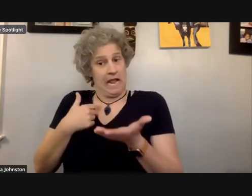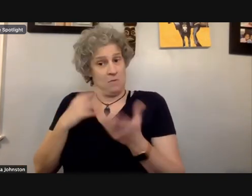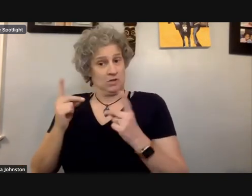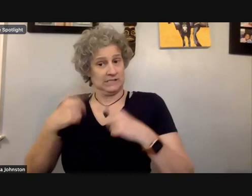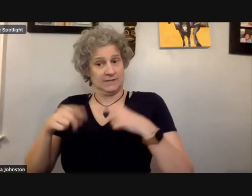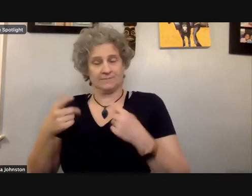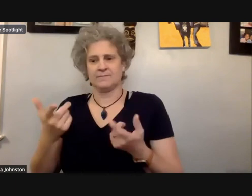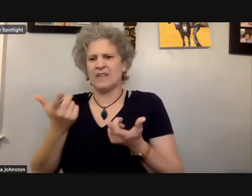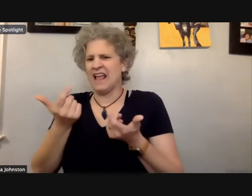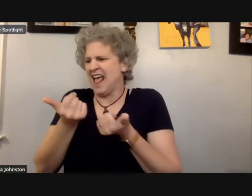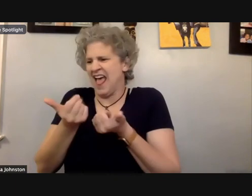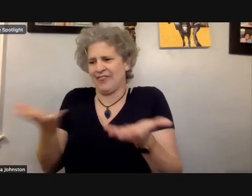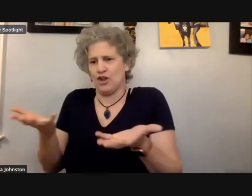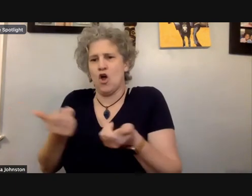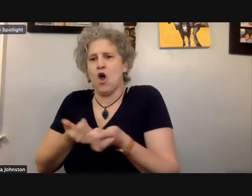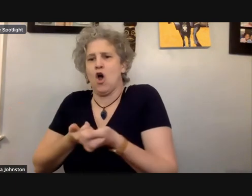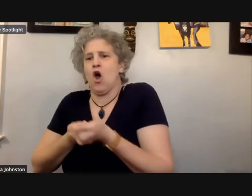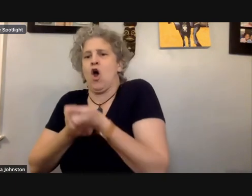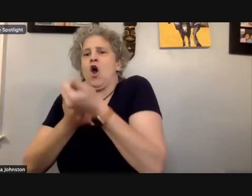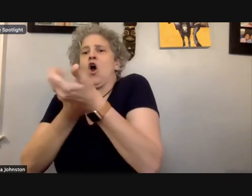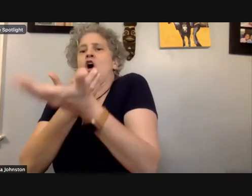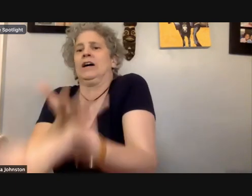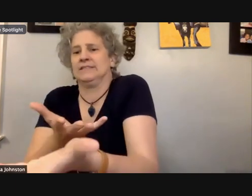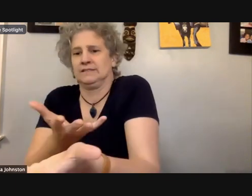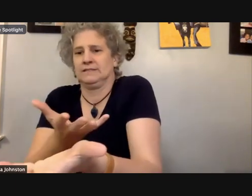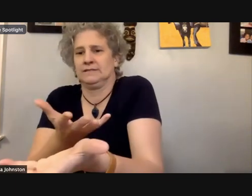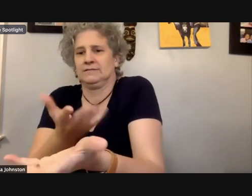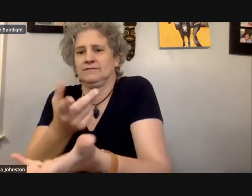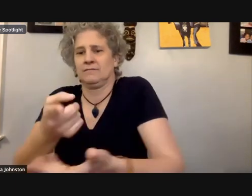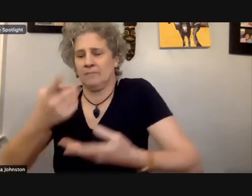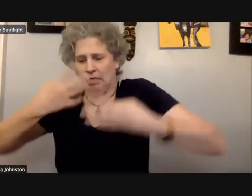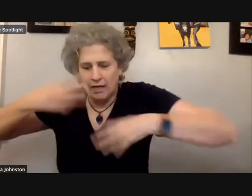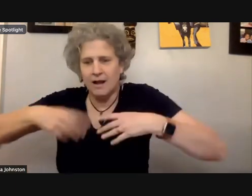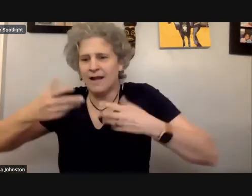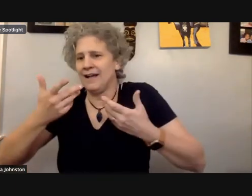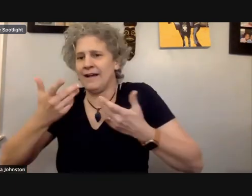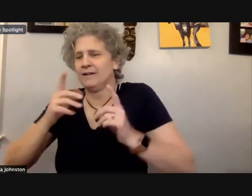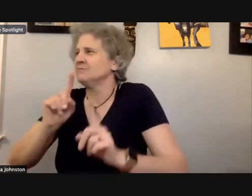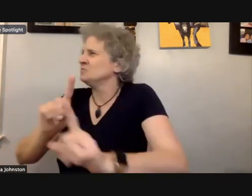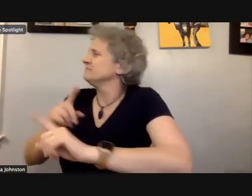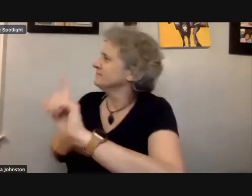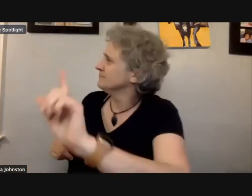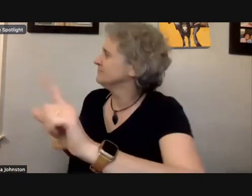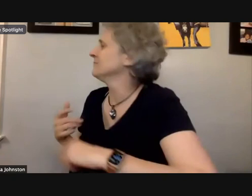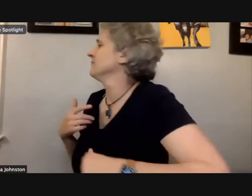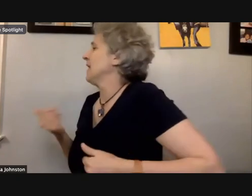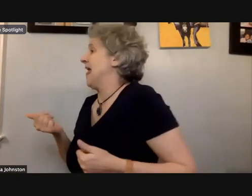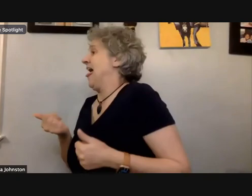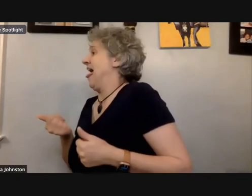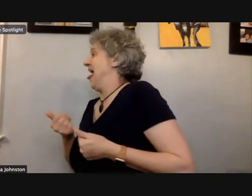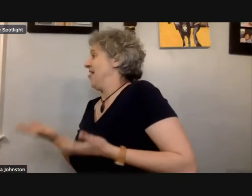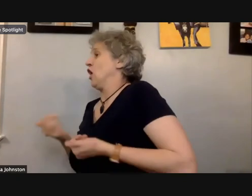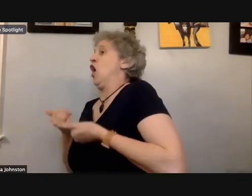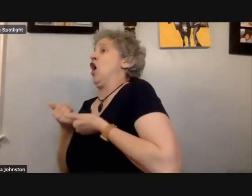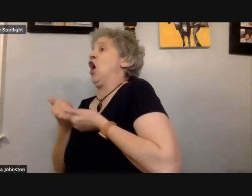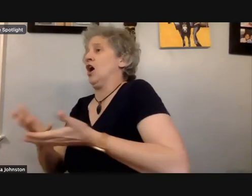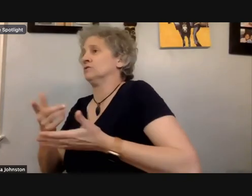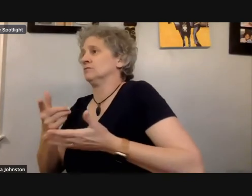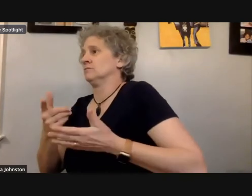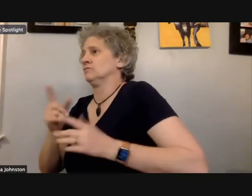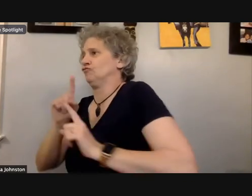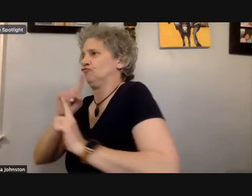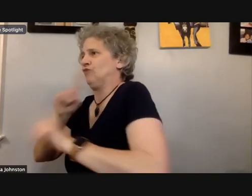finger spell that. And then I would explain anything that causes these differences. See, I have to